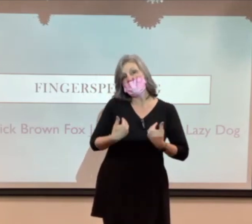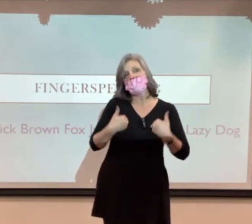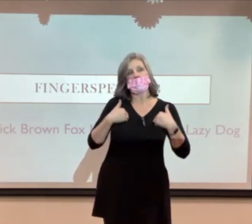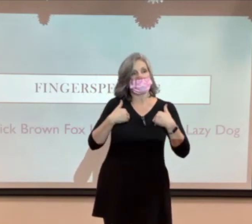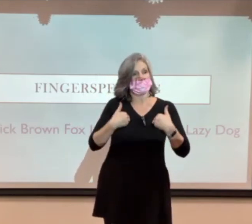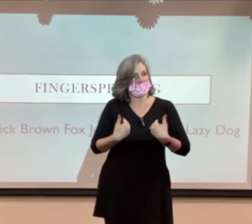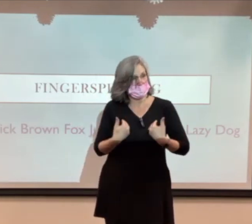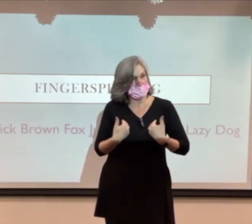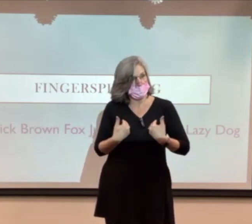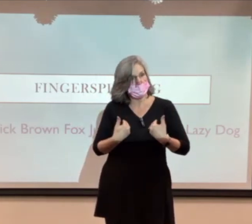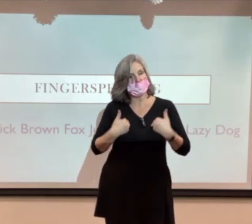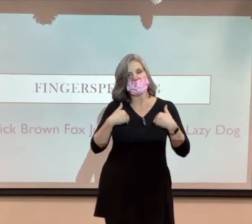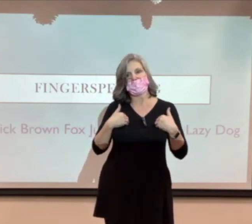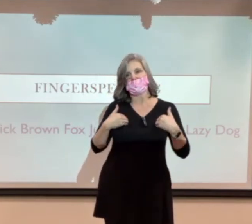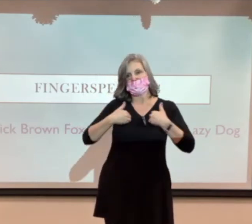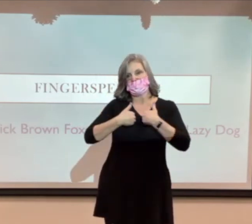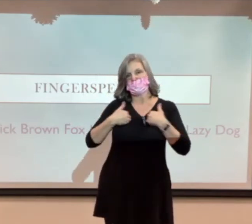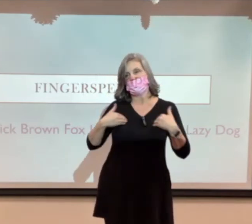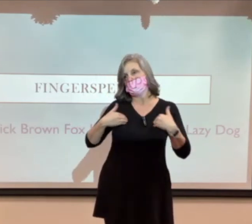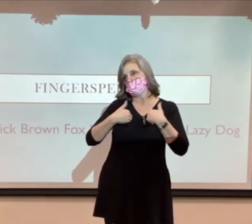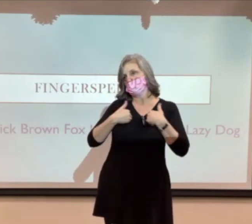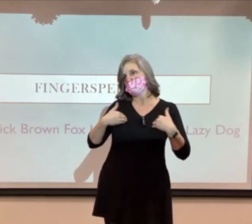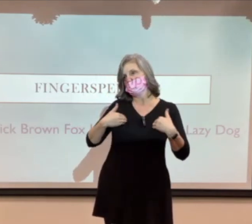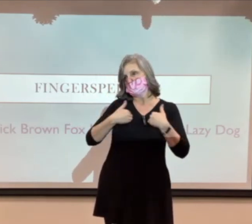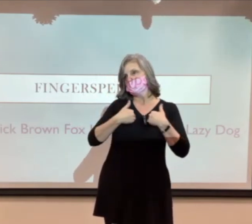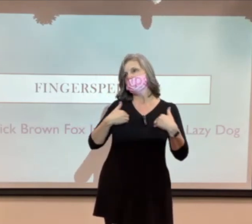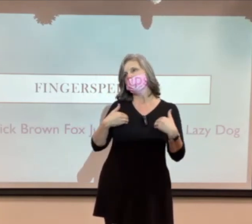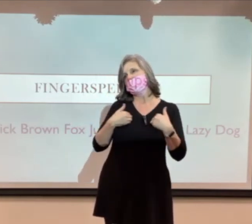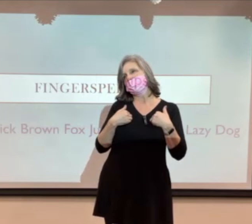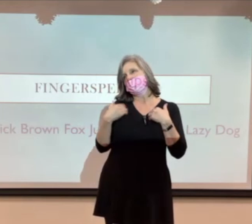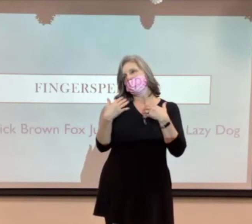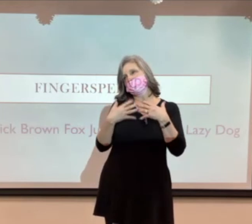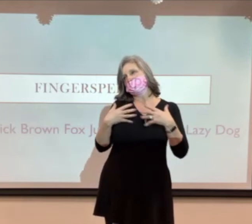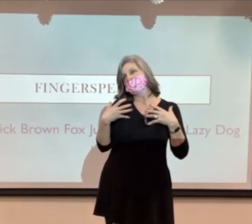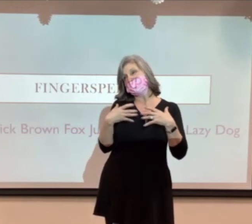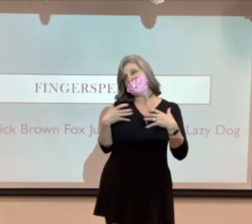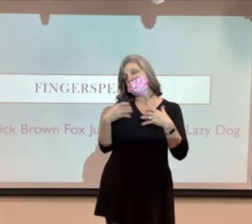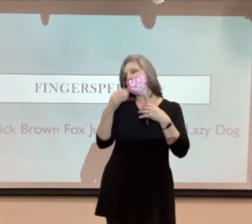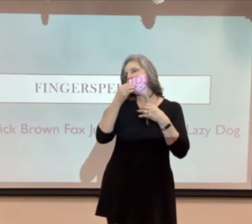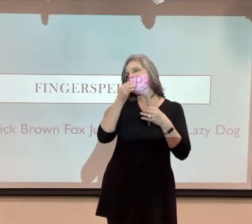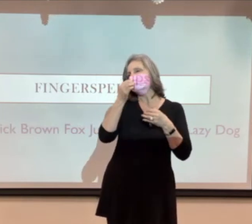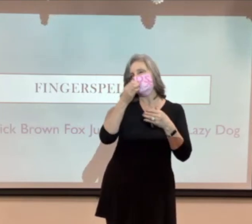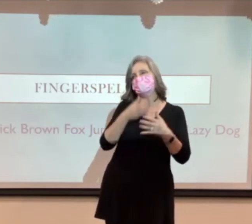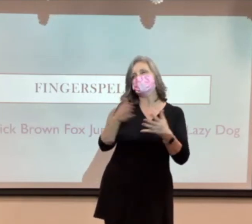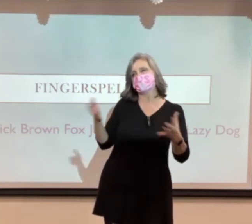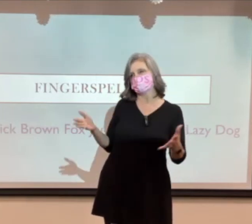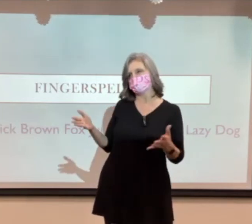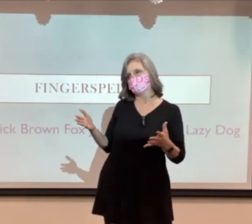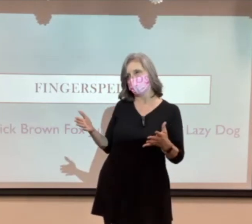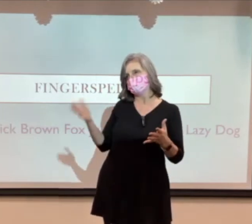meaning by shifting it downward. And again, if I taught you animal, so again, they're all different meanings there, but it's not a general gesture that